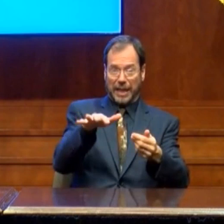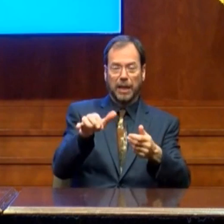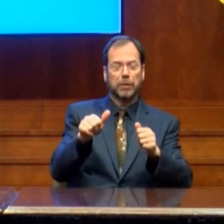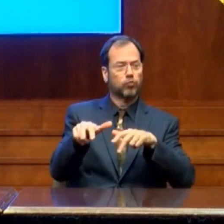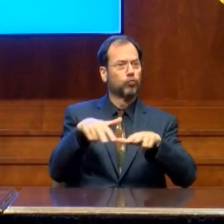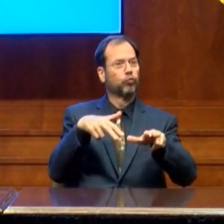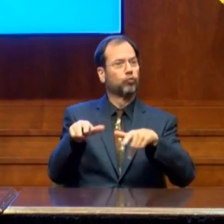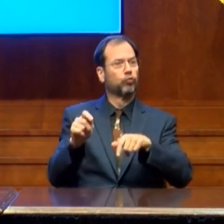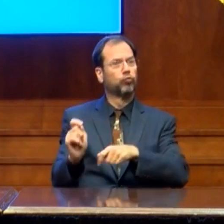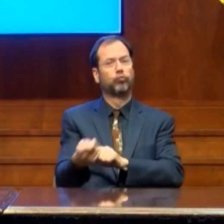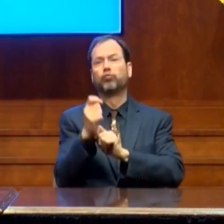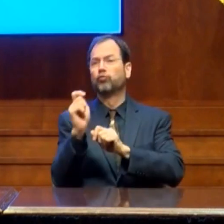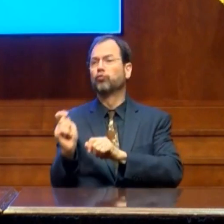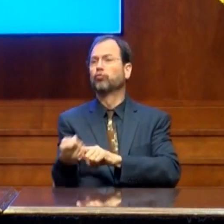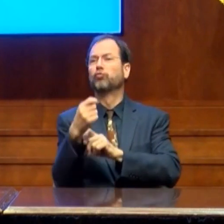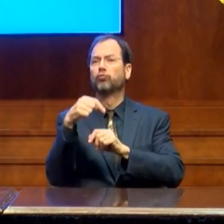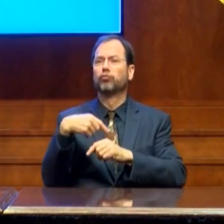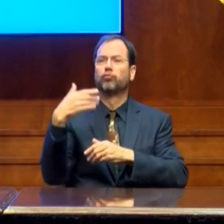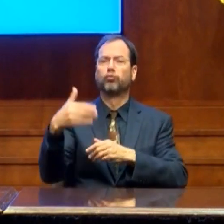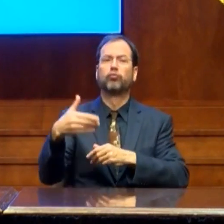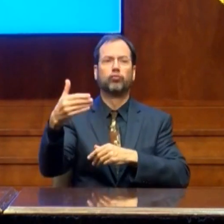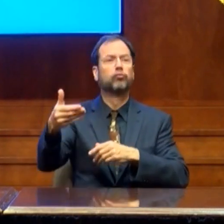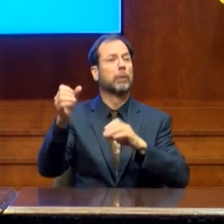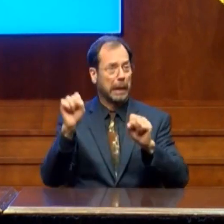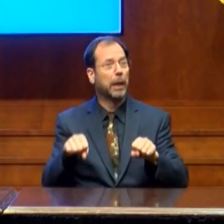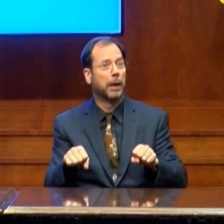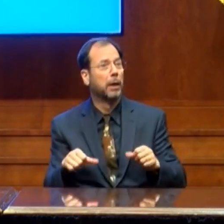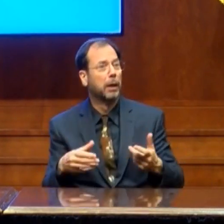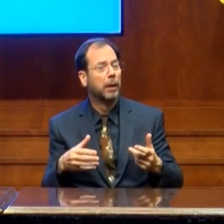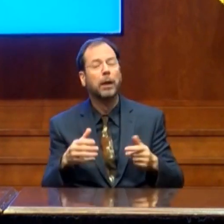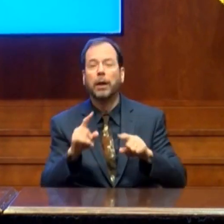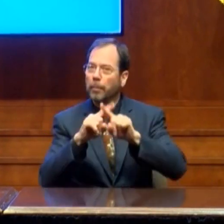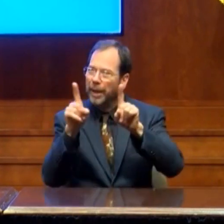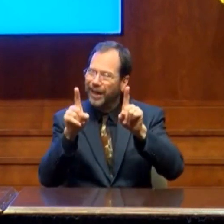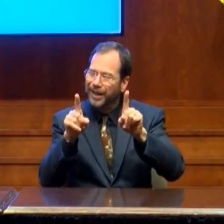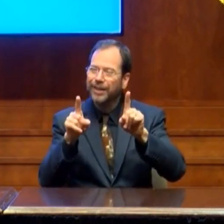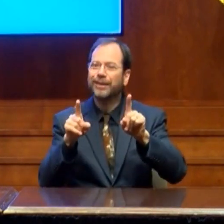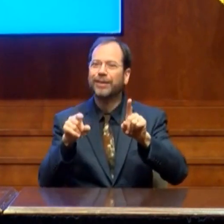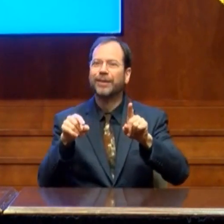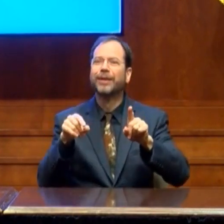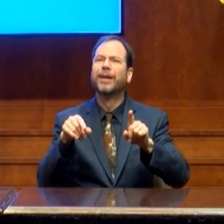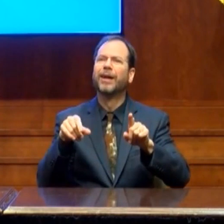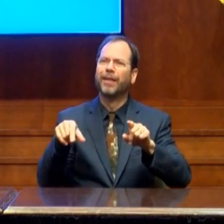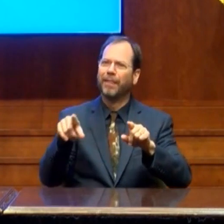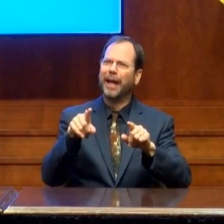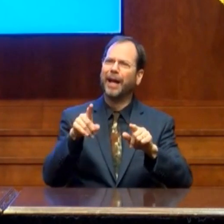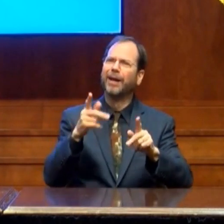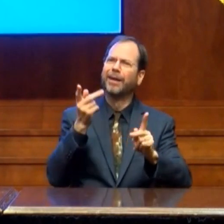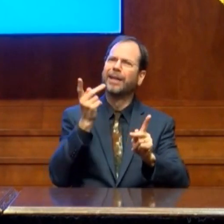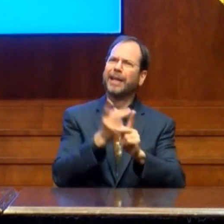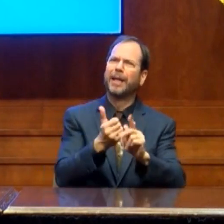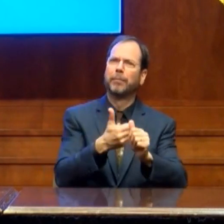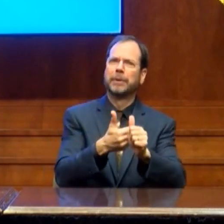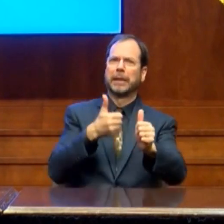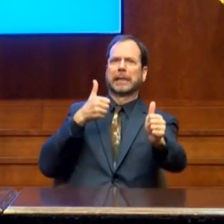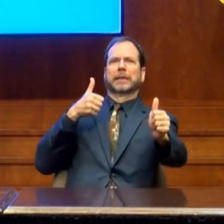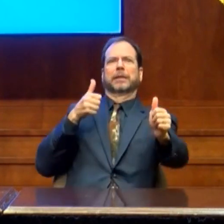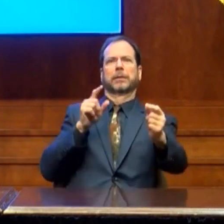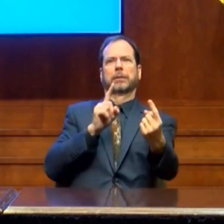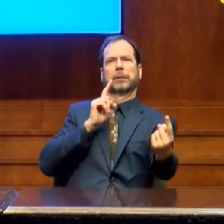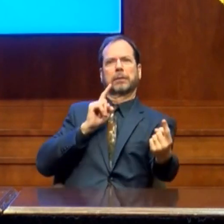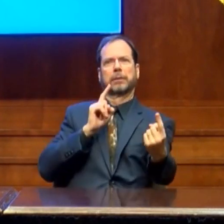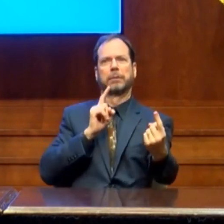premises can walk along the golf course, even with a golf club and a golf ball, as long as they are all maintaining safe